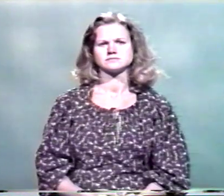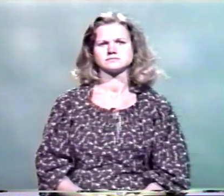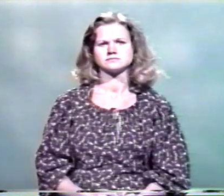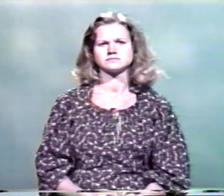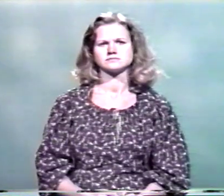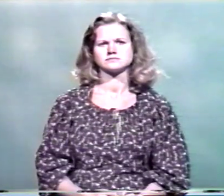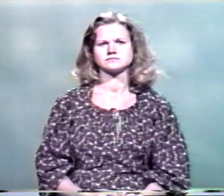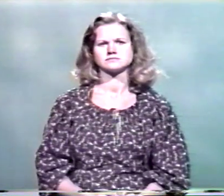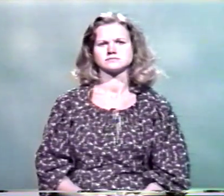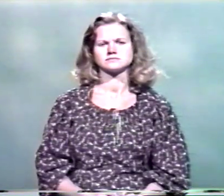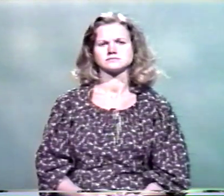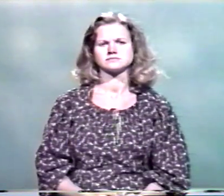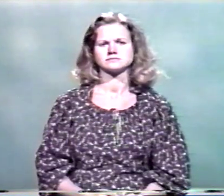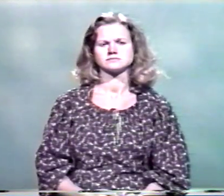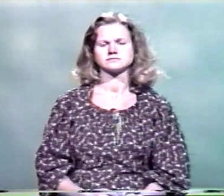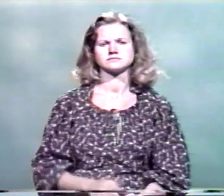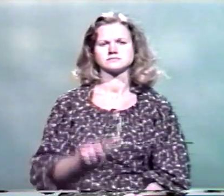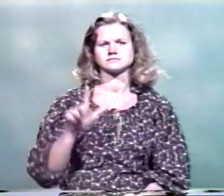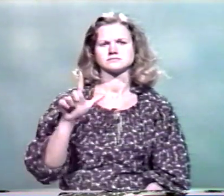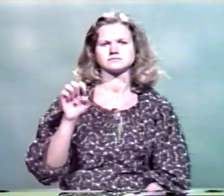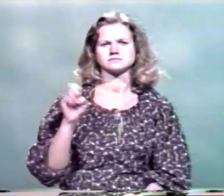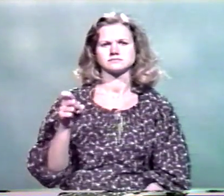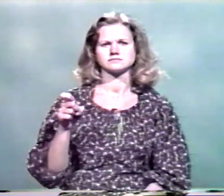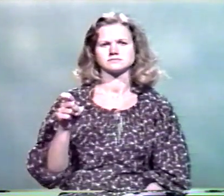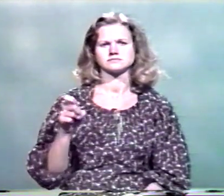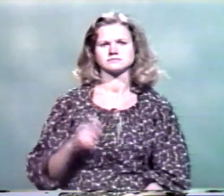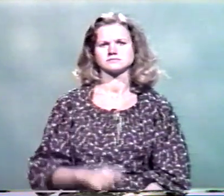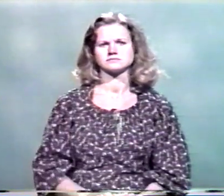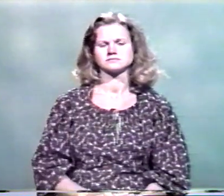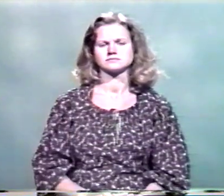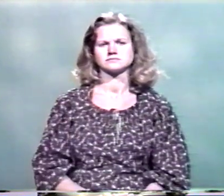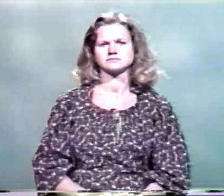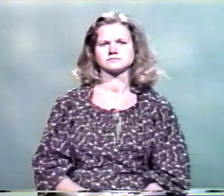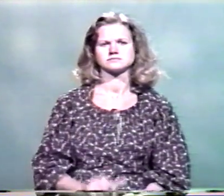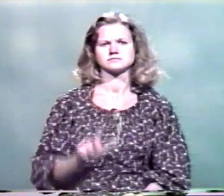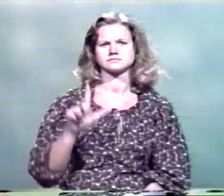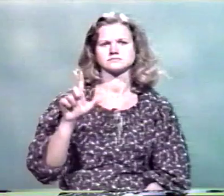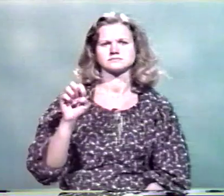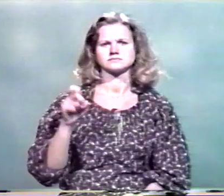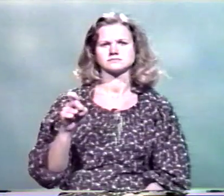LEX stand for Lexington. Lexington.